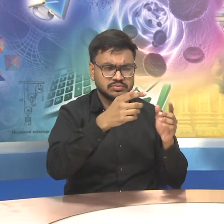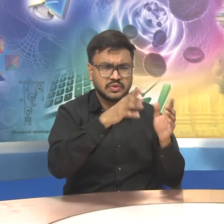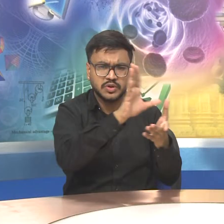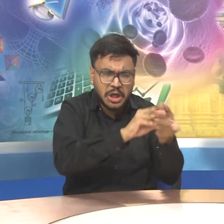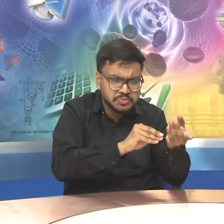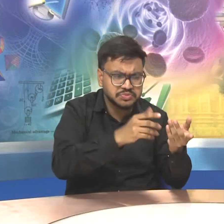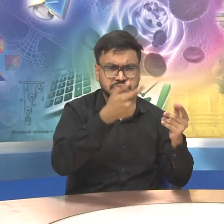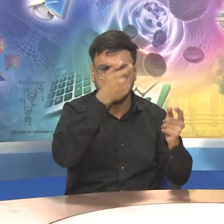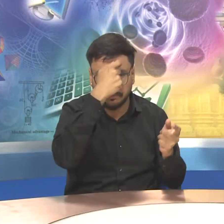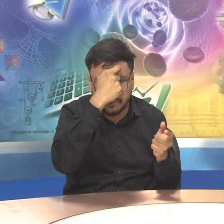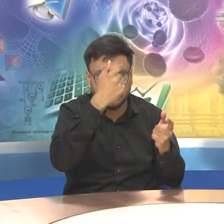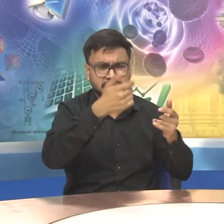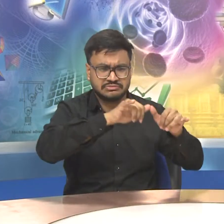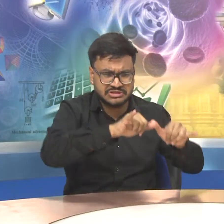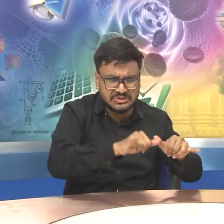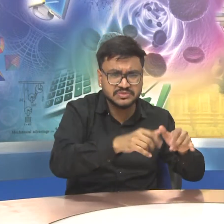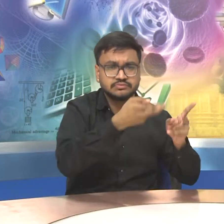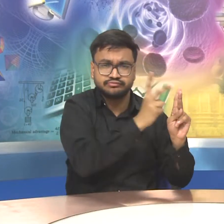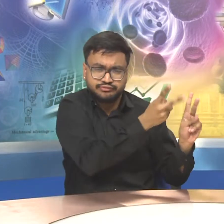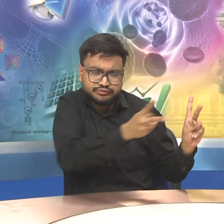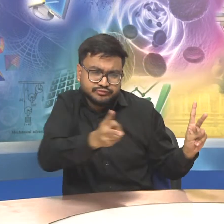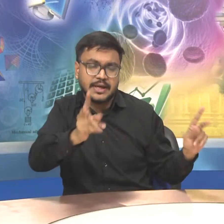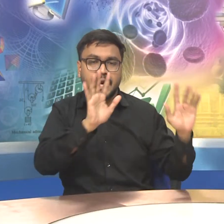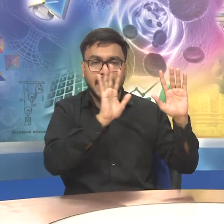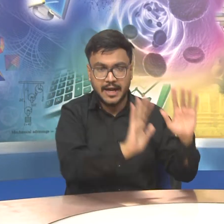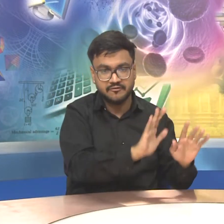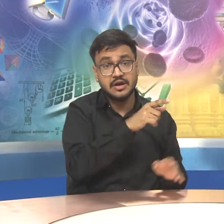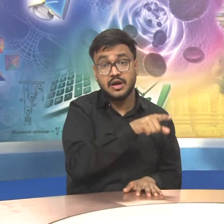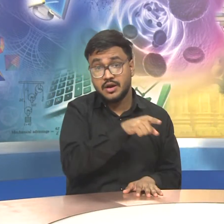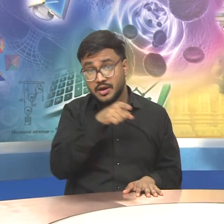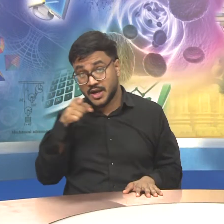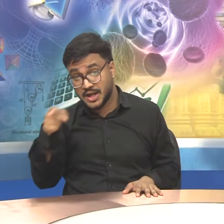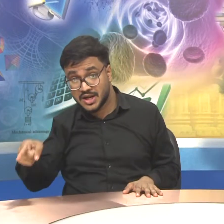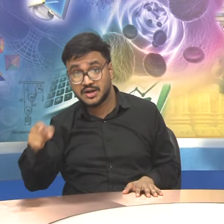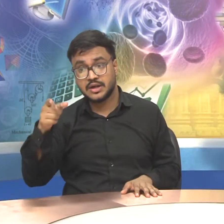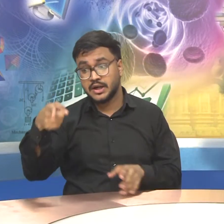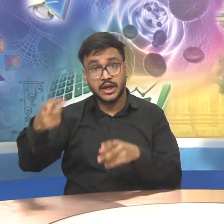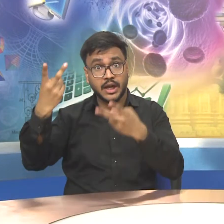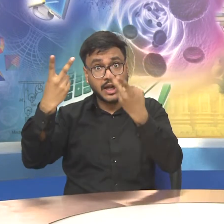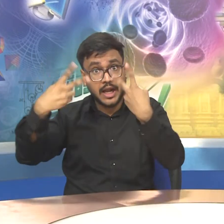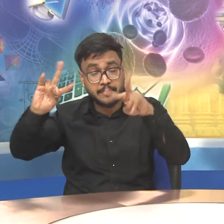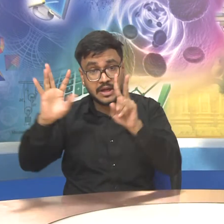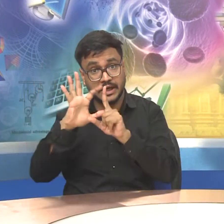These cases include not too much dangerous but